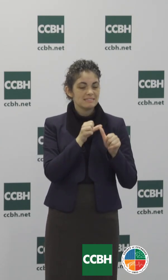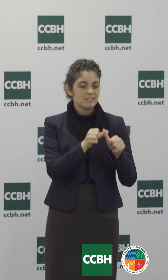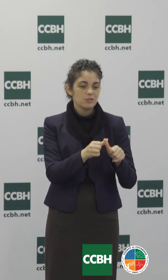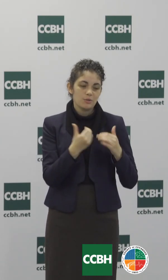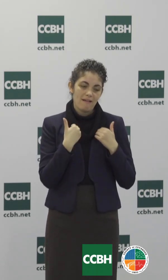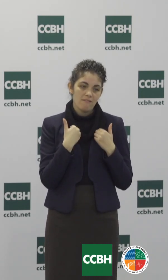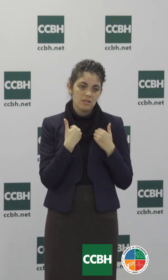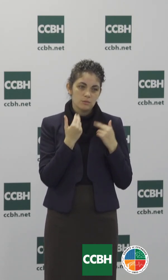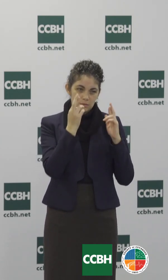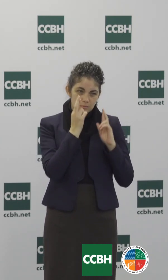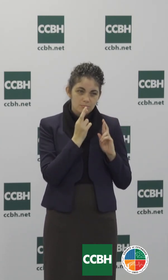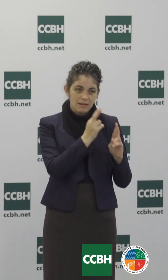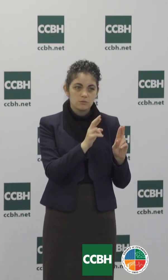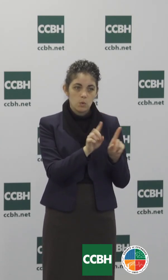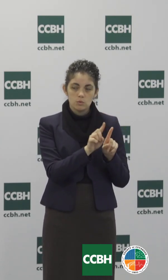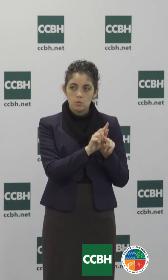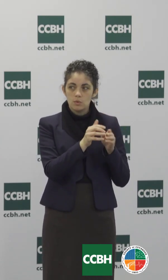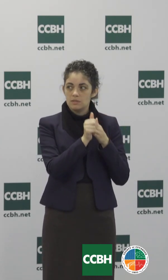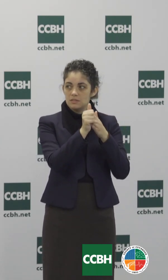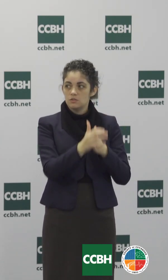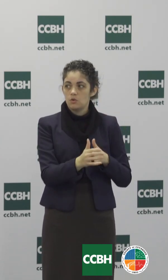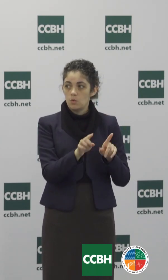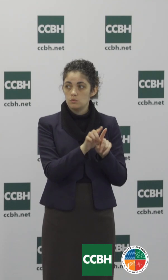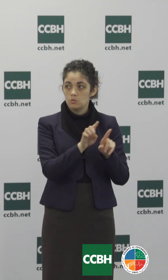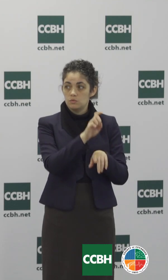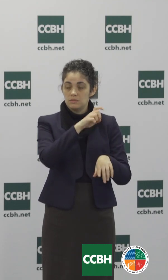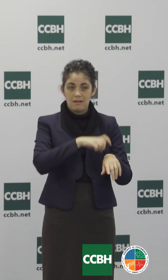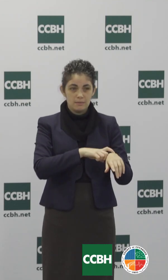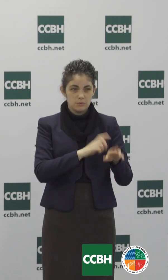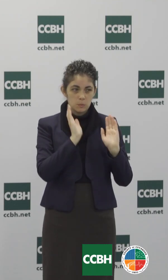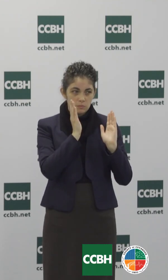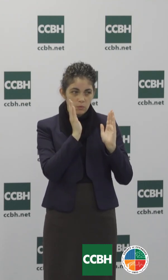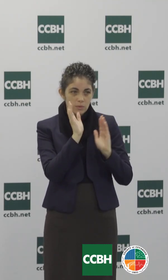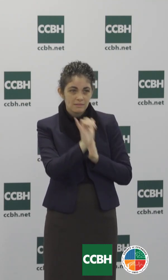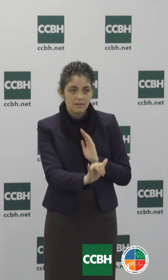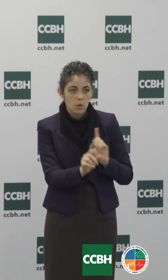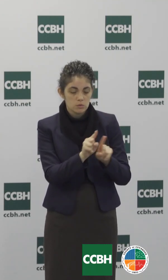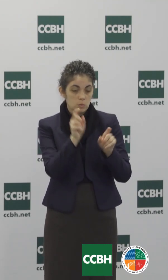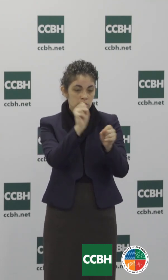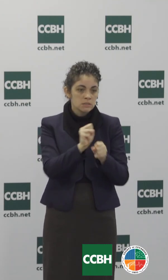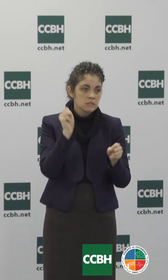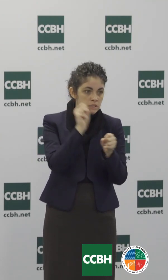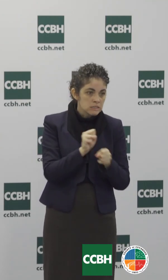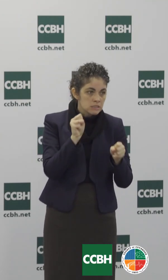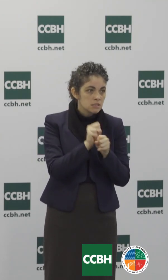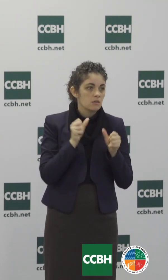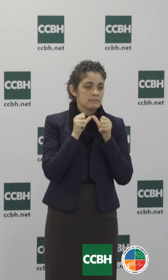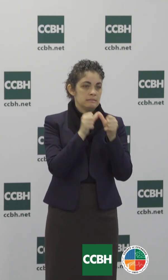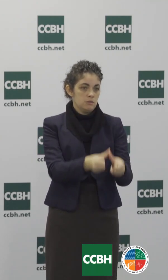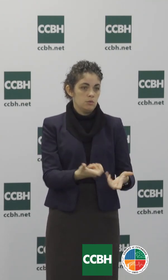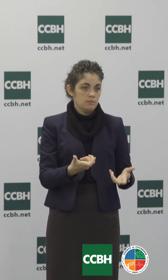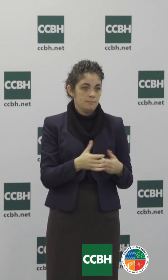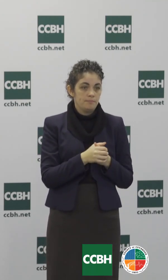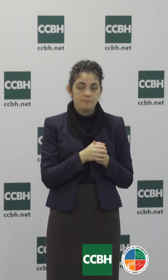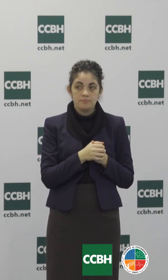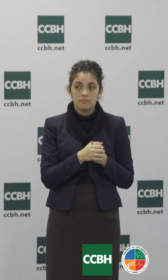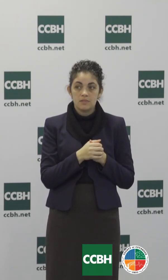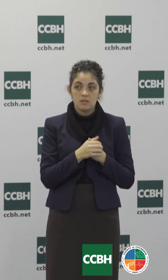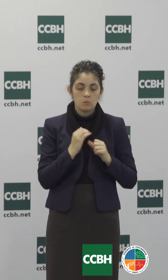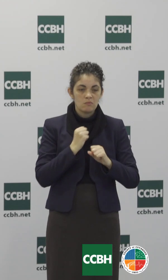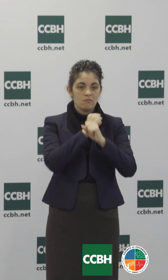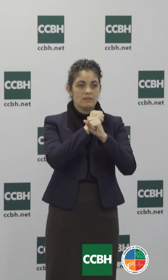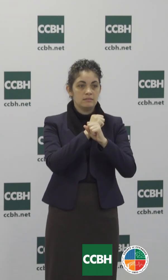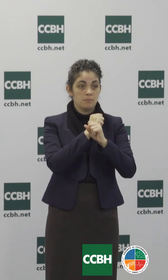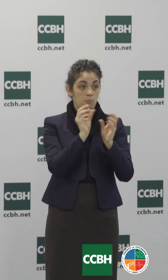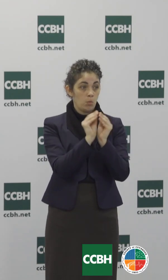care, the leadership of these facilities, time to address this, even as they've been working around the clock to prevent